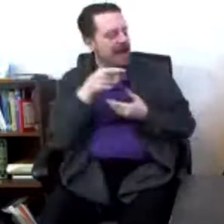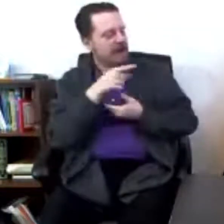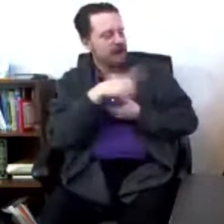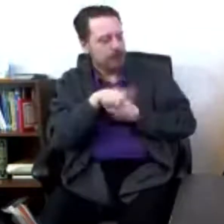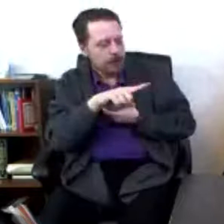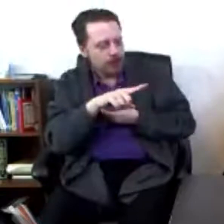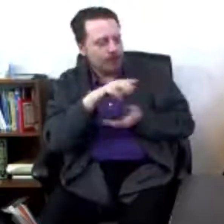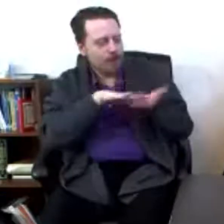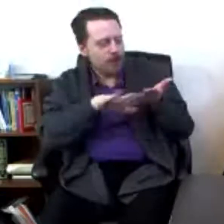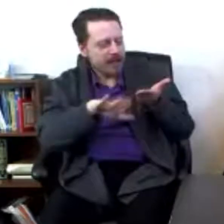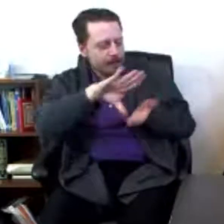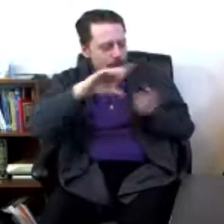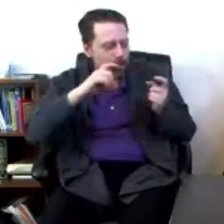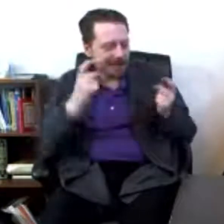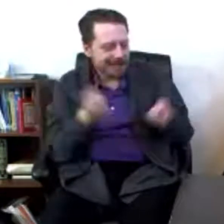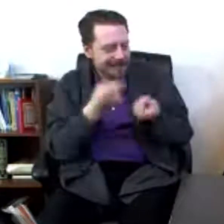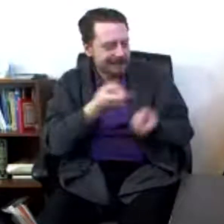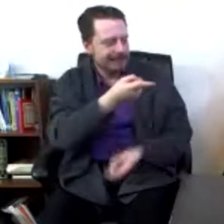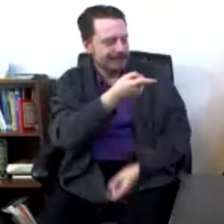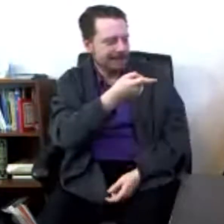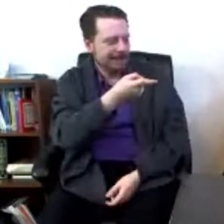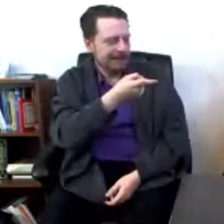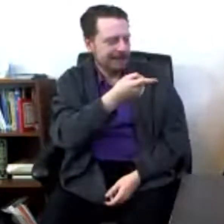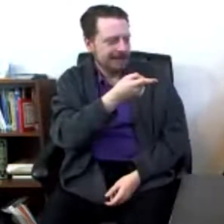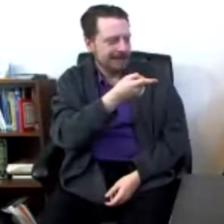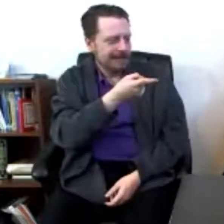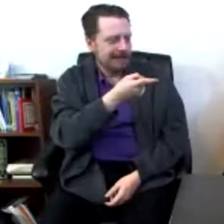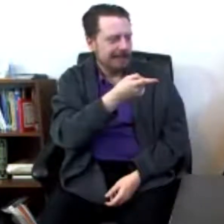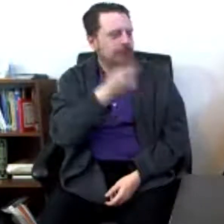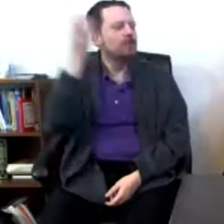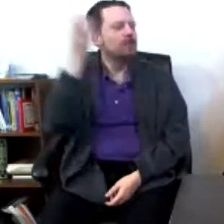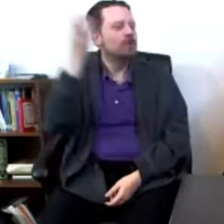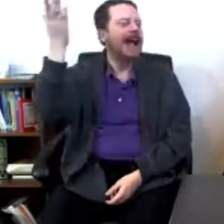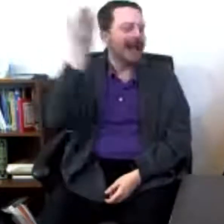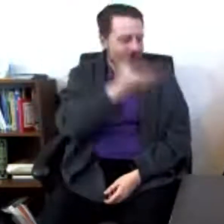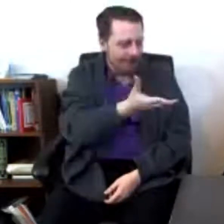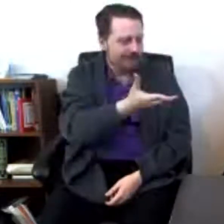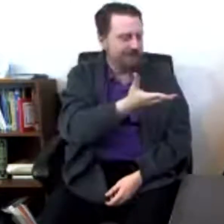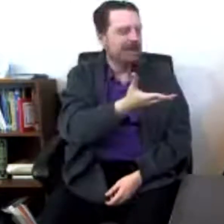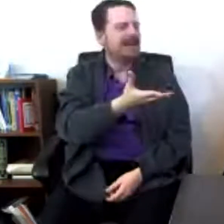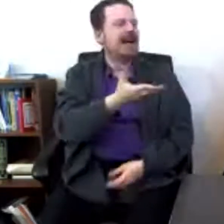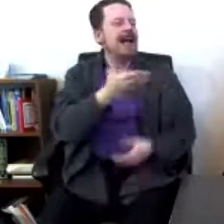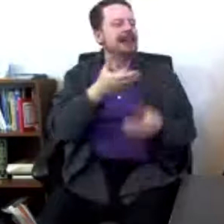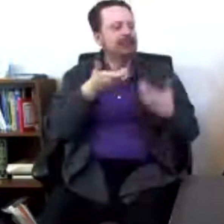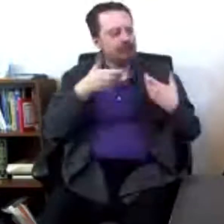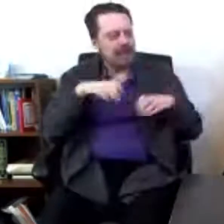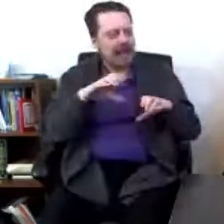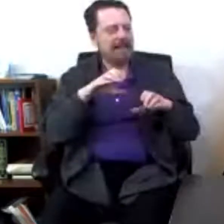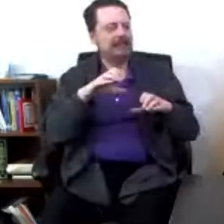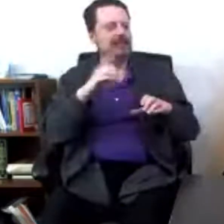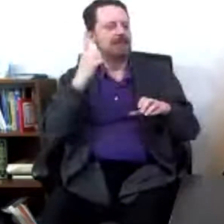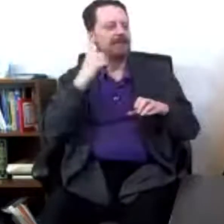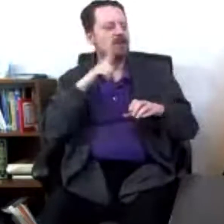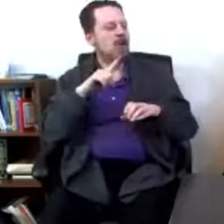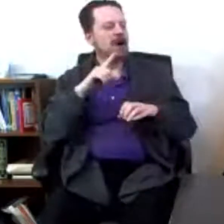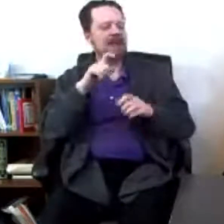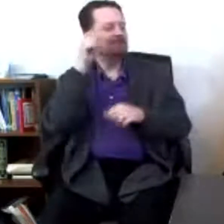your sins and to extend a chance for you up to a set term.